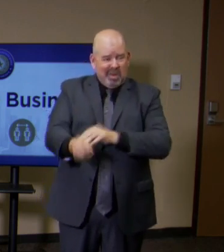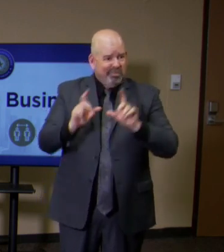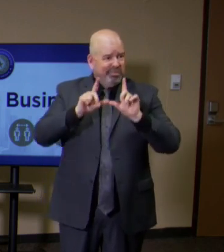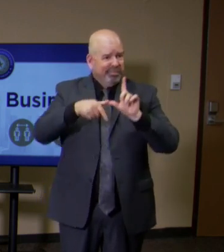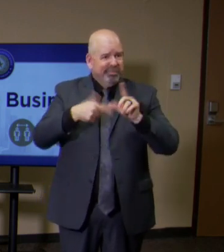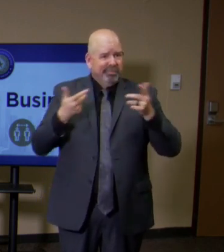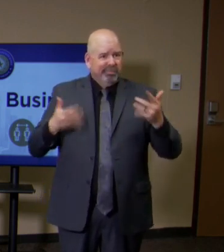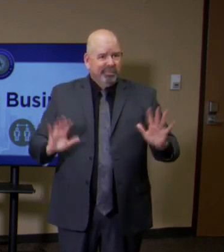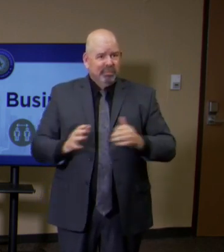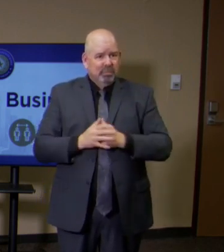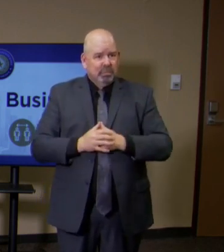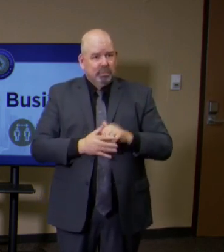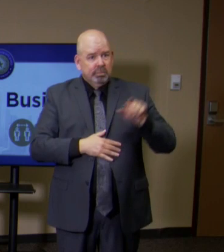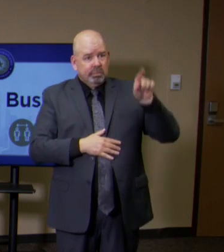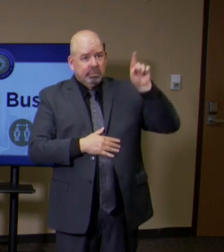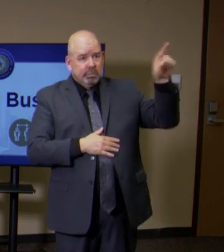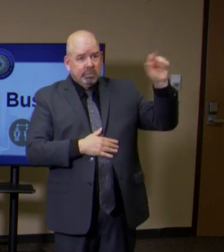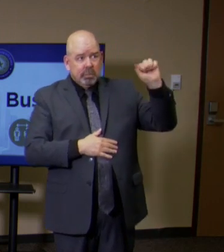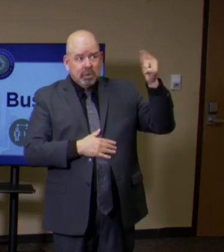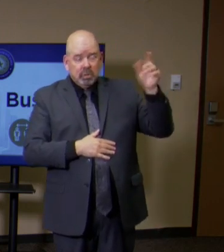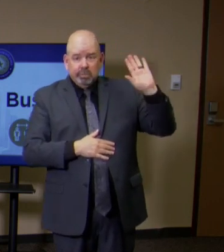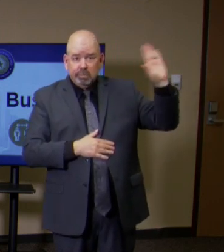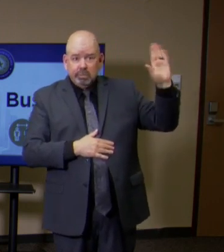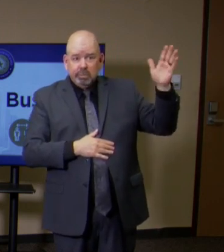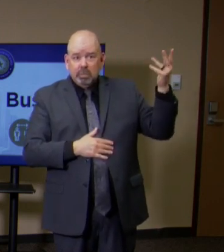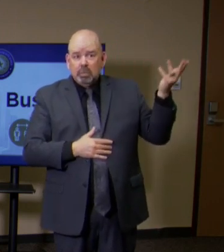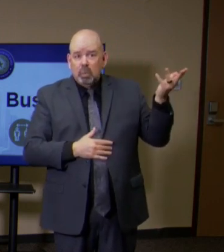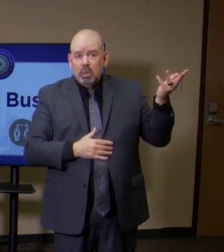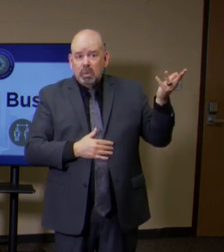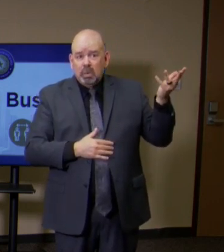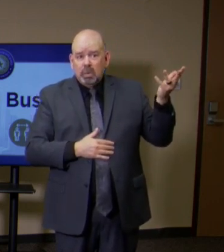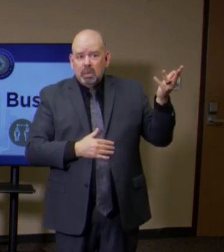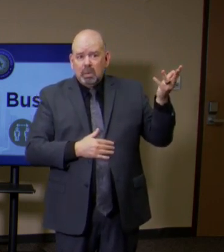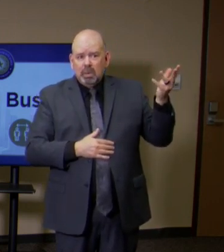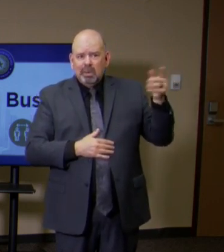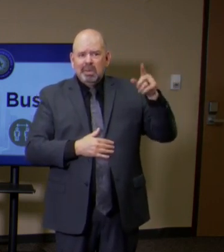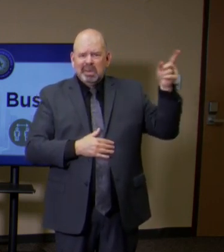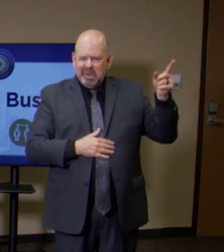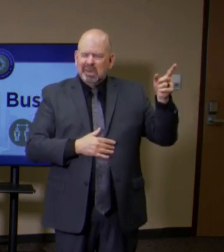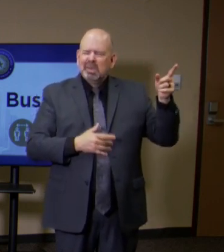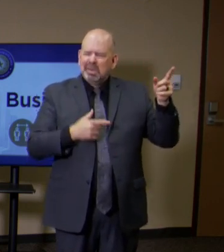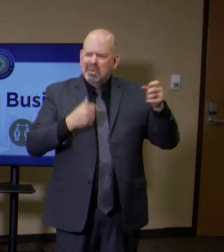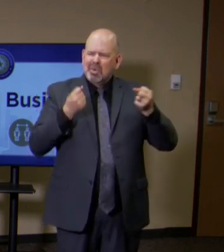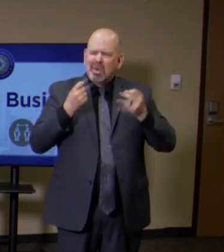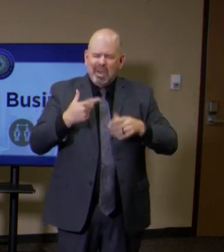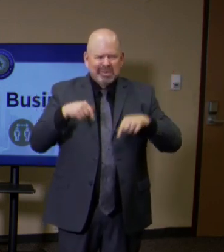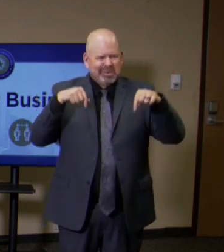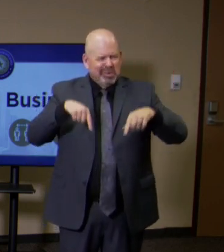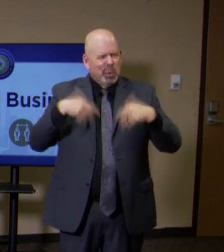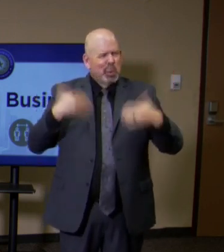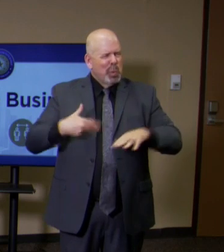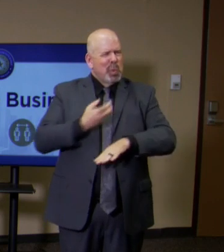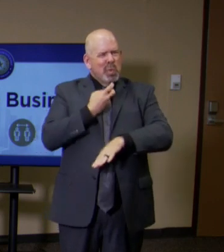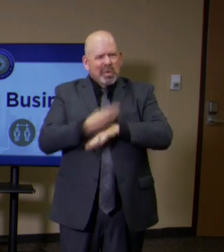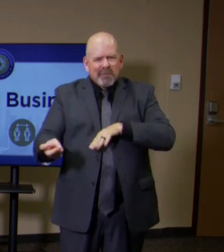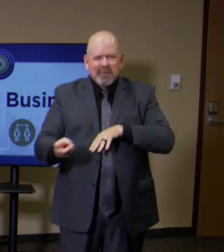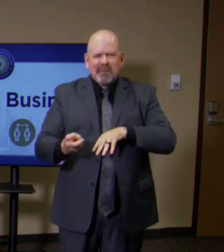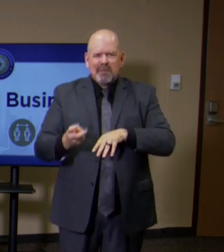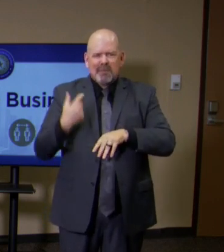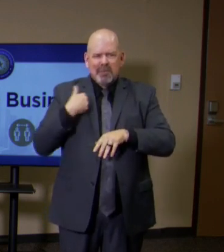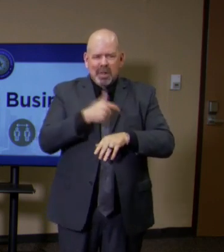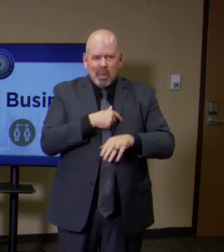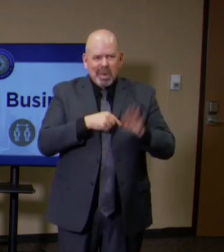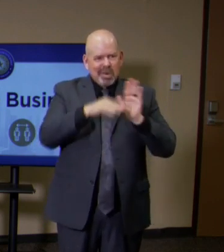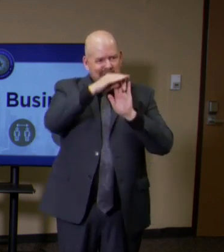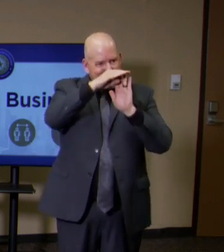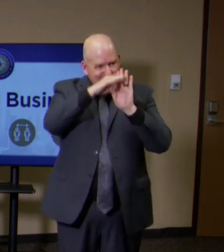very hard to have requirements to actually require people follow what the governor says he wants them to do. So